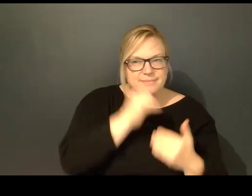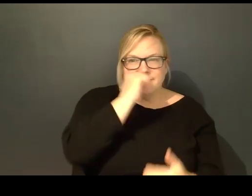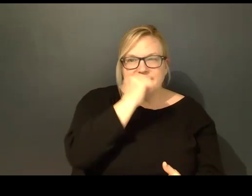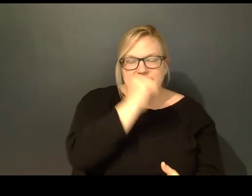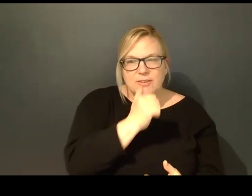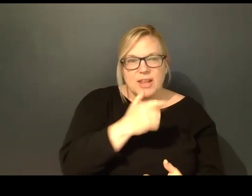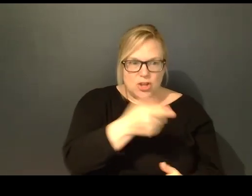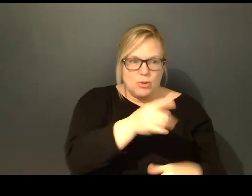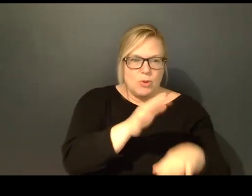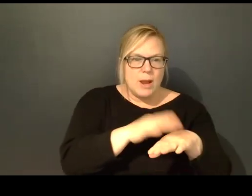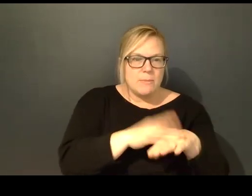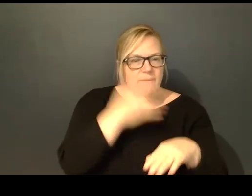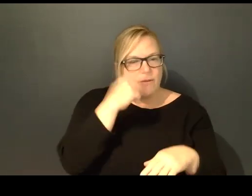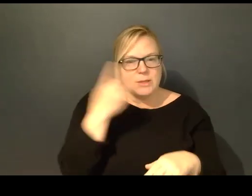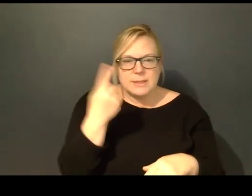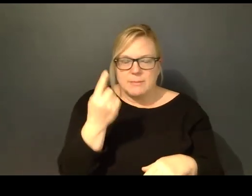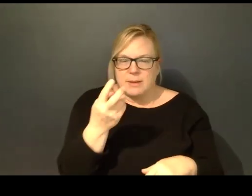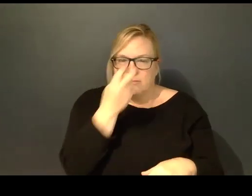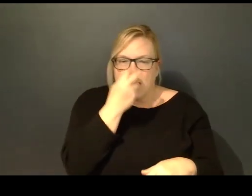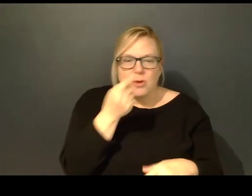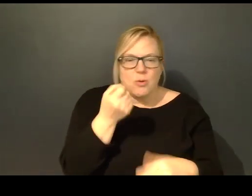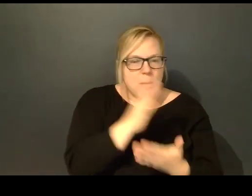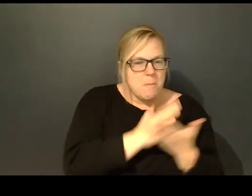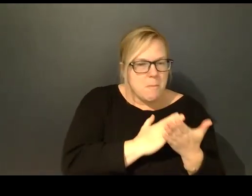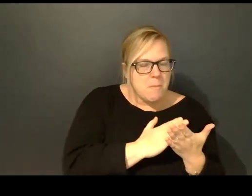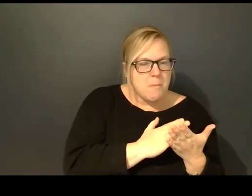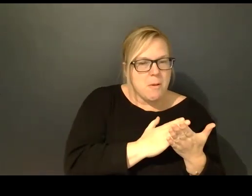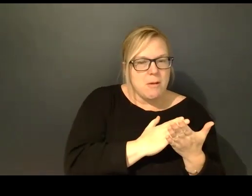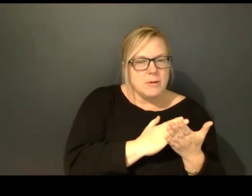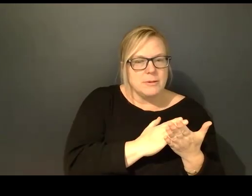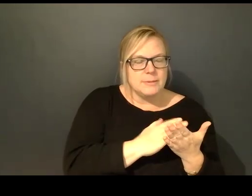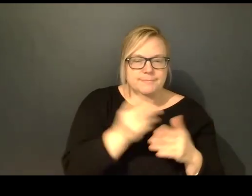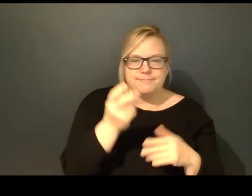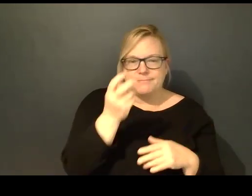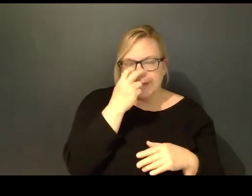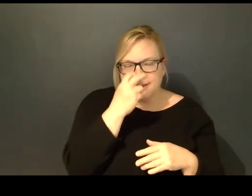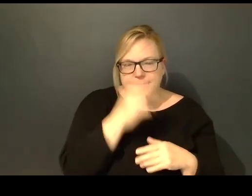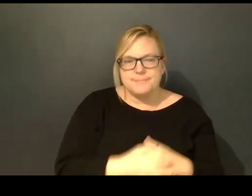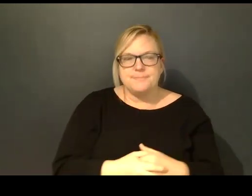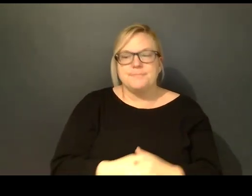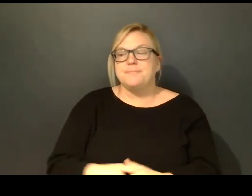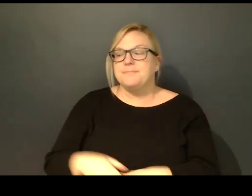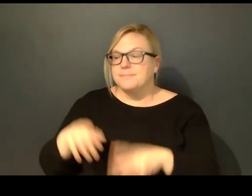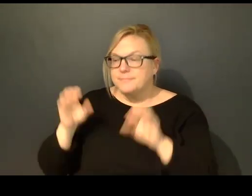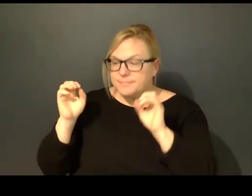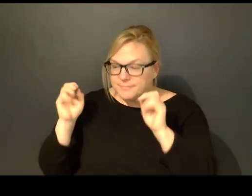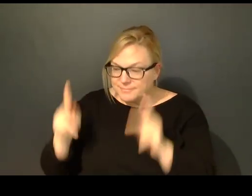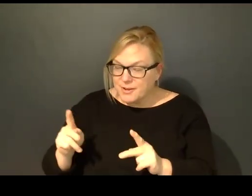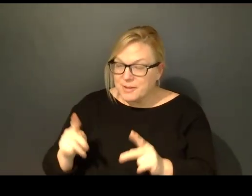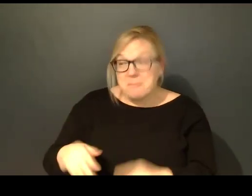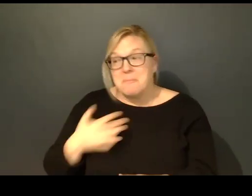someone who is either blind or partially sighted that they may not have discovered yet? So I'll say my